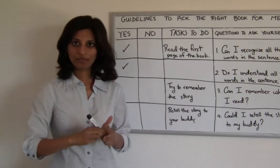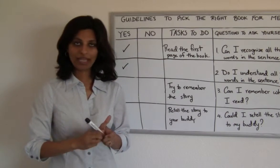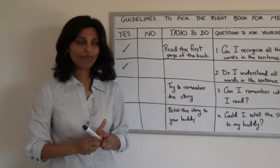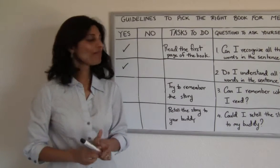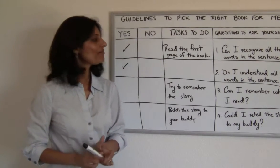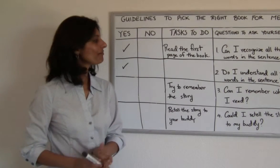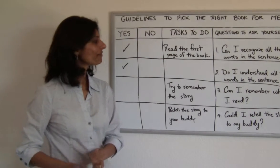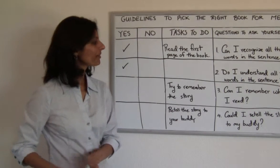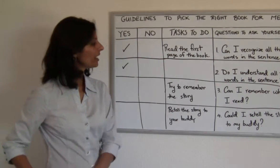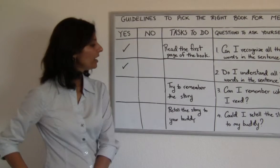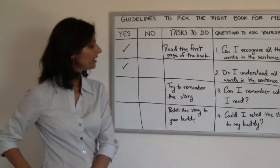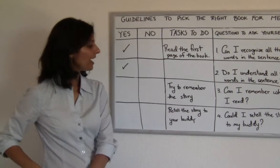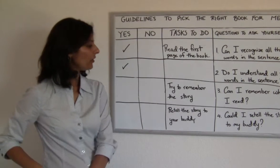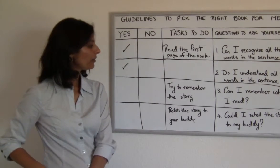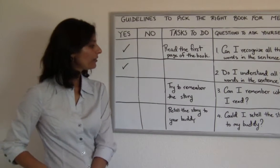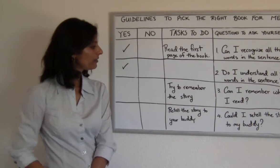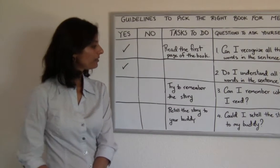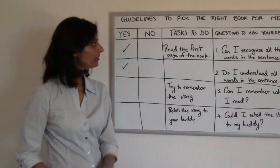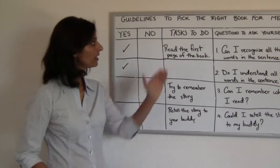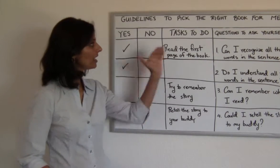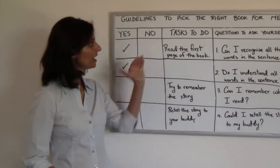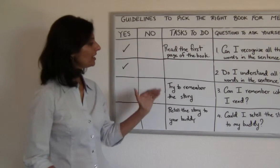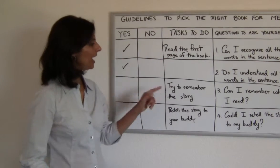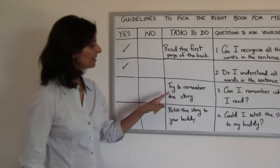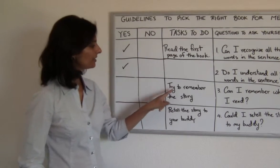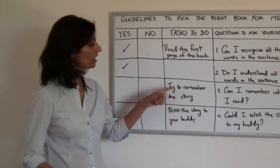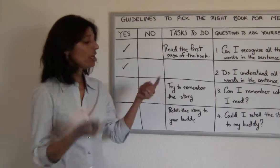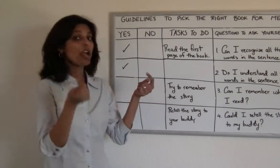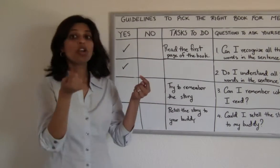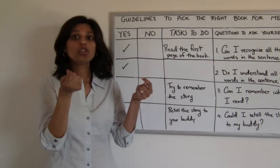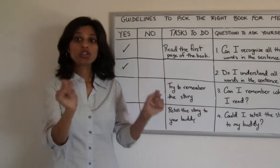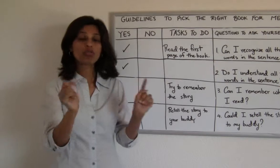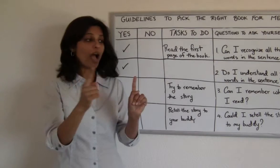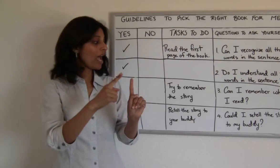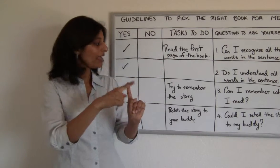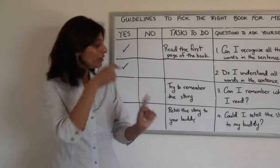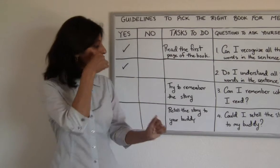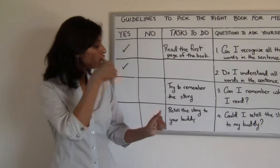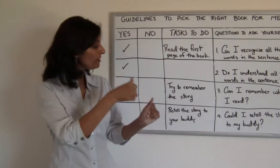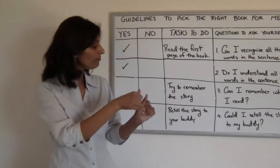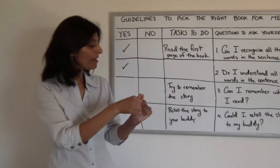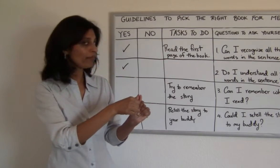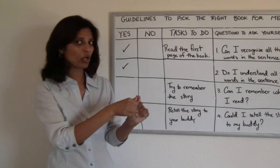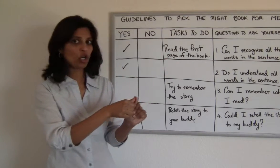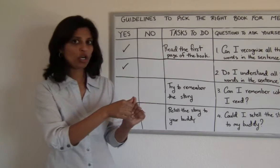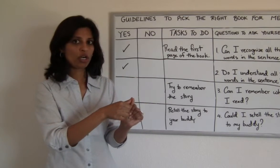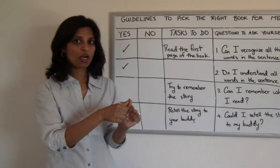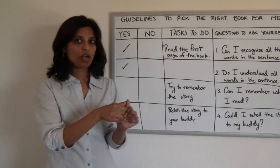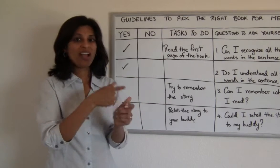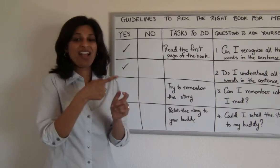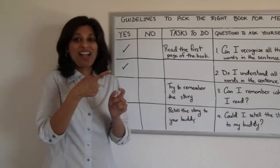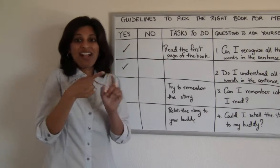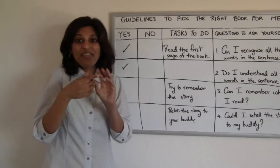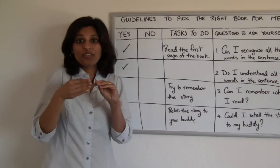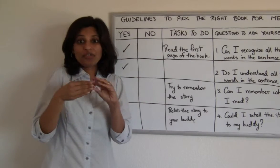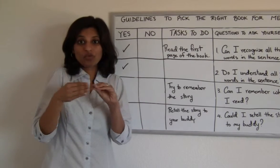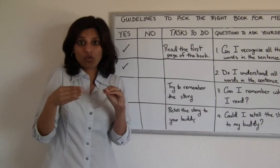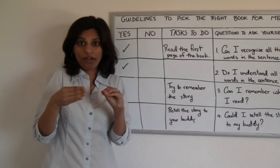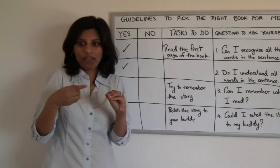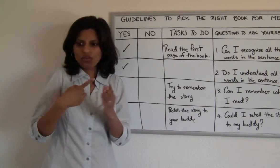Okay. Now, next, try to remember the story. So